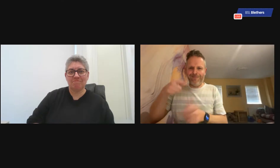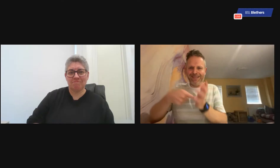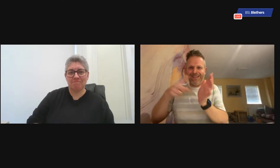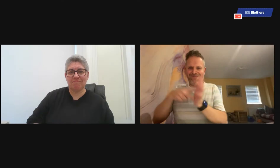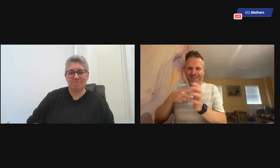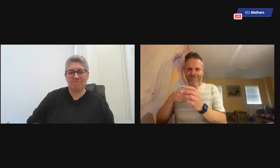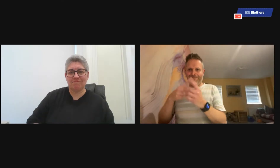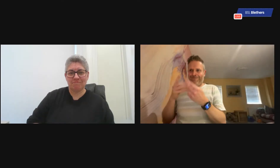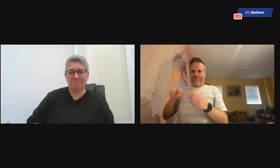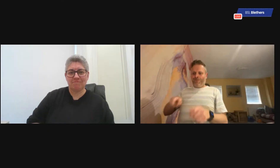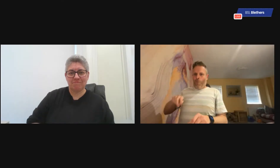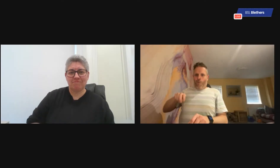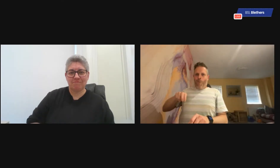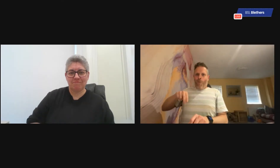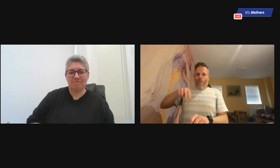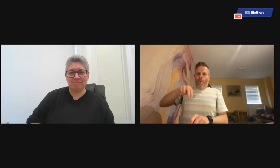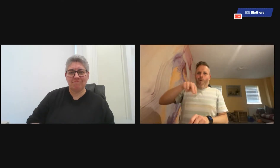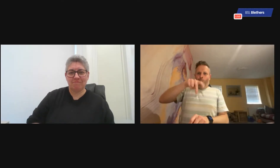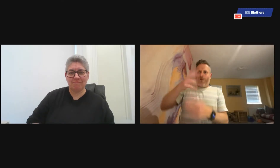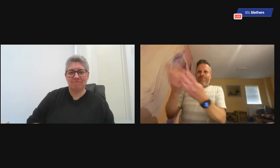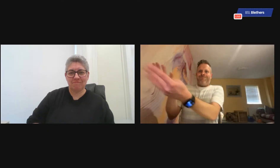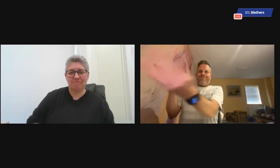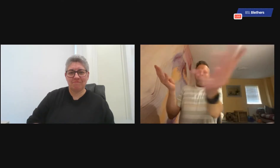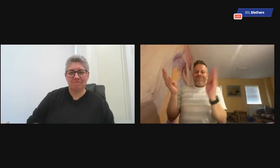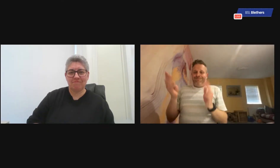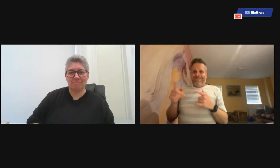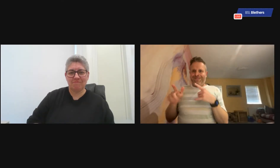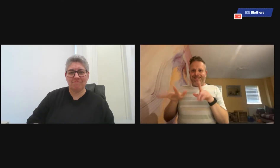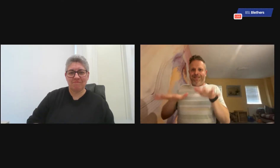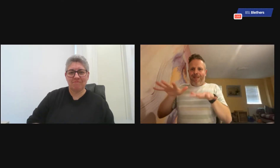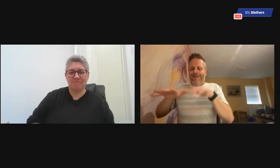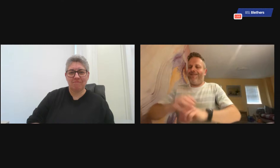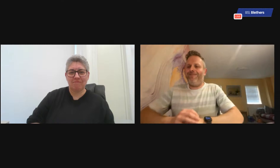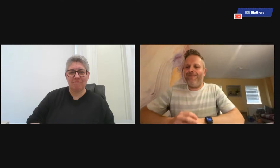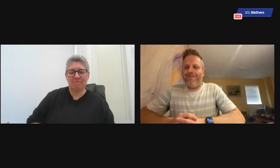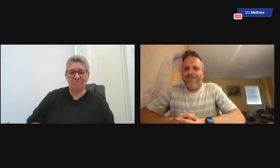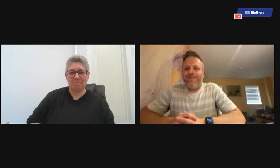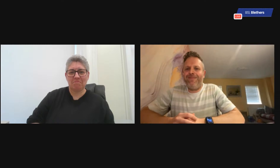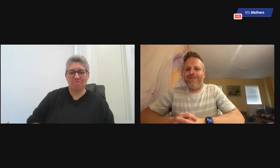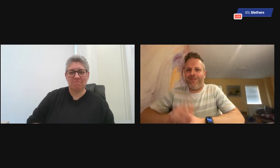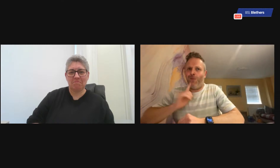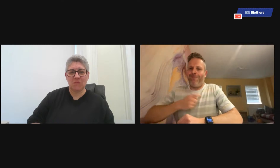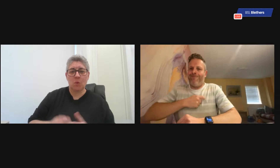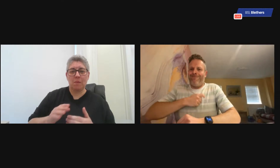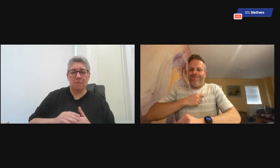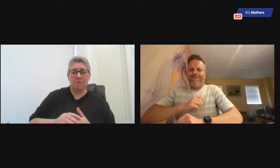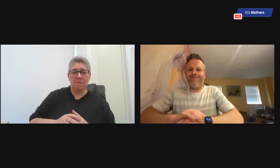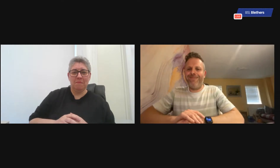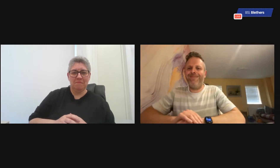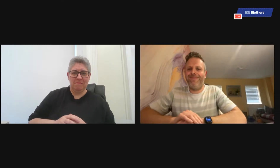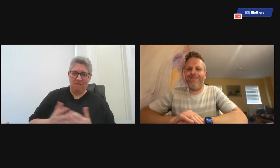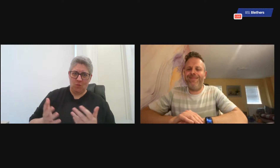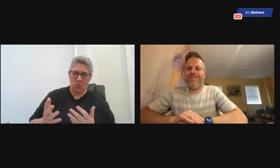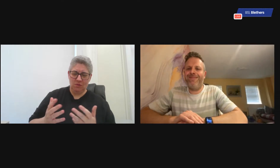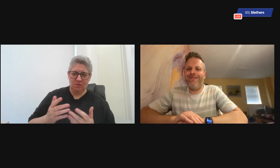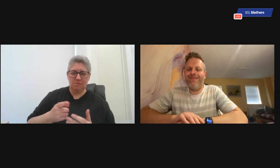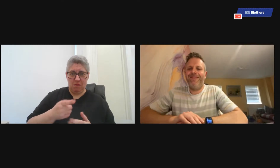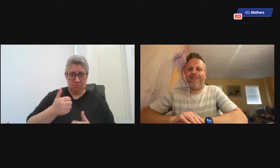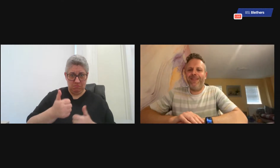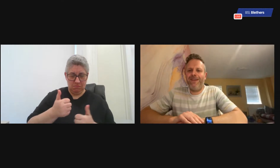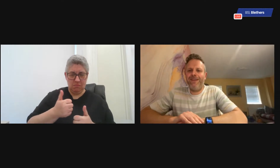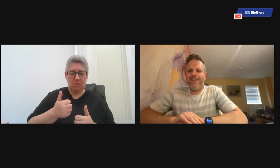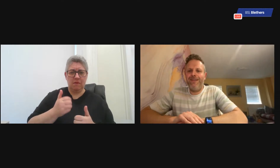room. And, there was it was like a police interview. But yeah, everyone around the